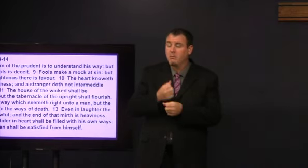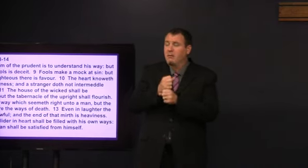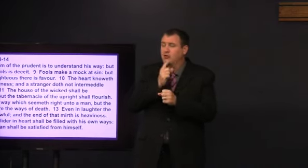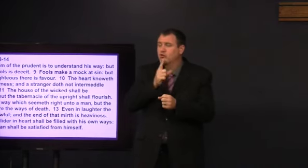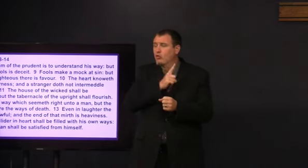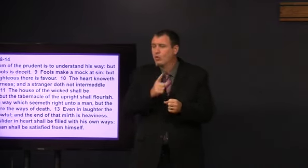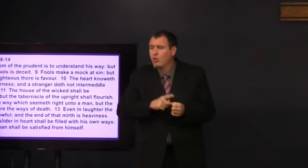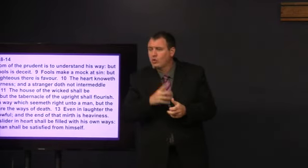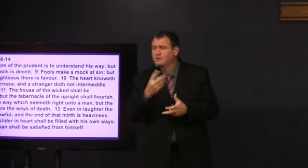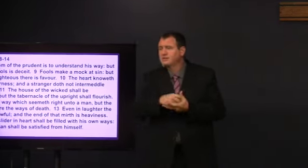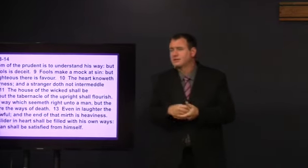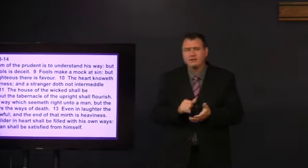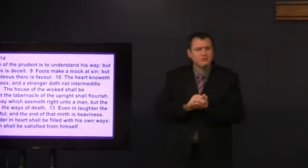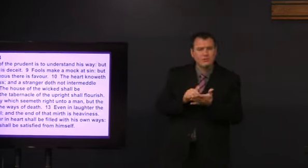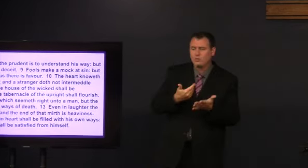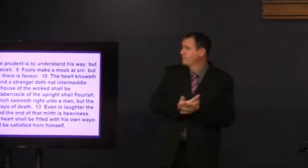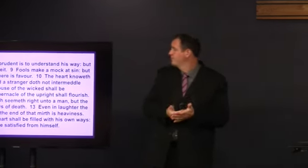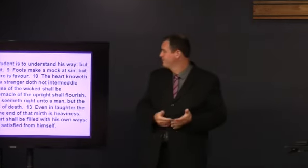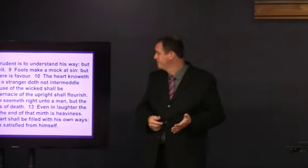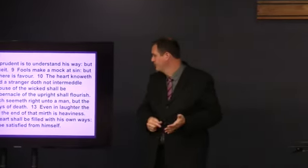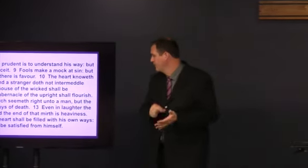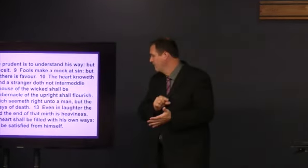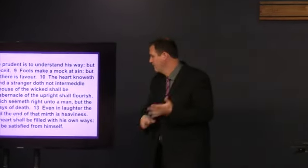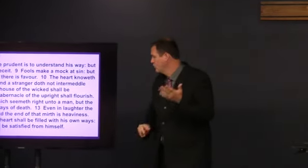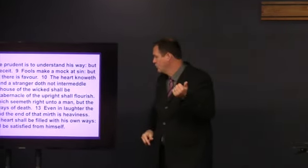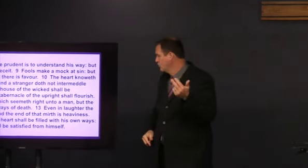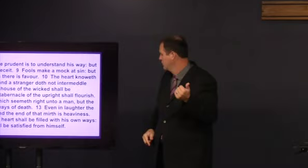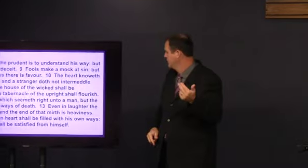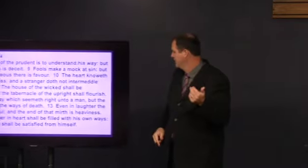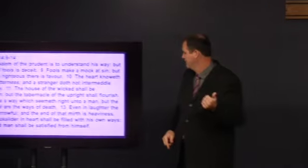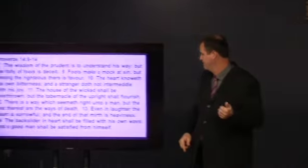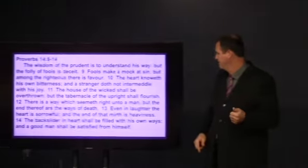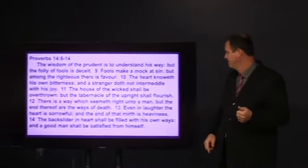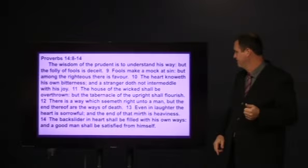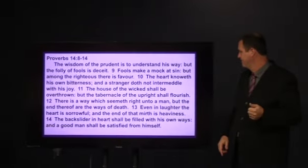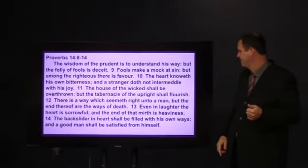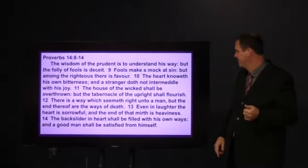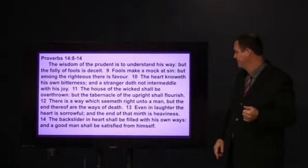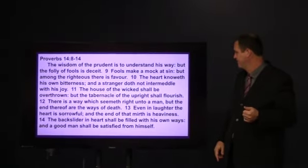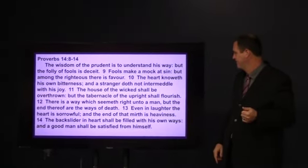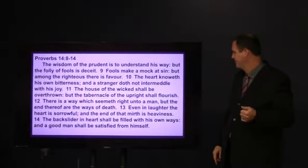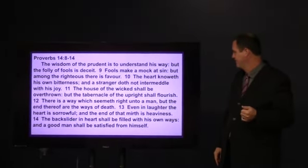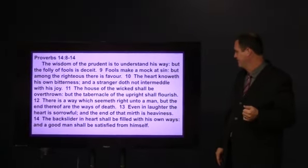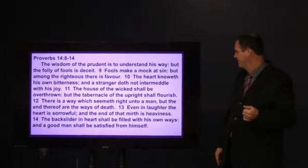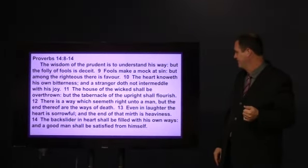But be careful. Make sure that the Lord is involved.